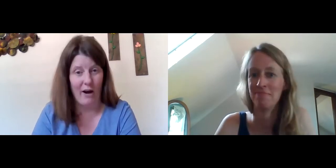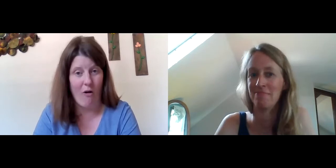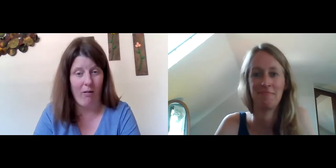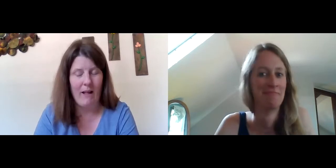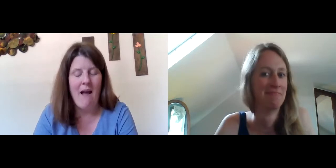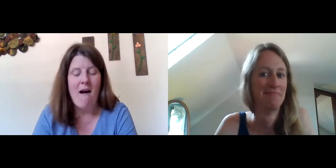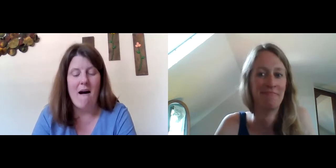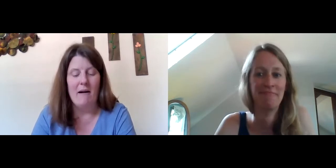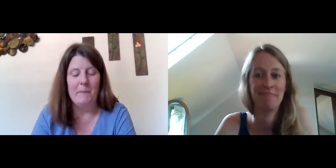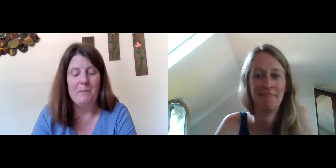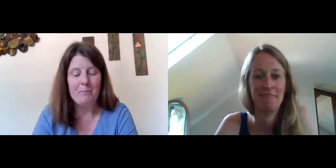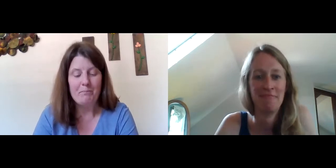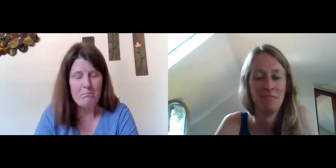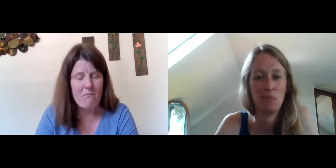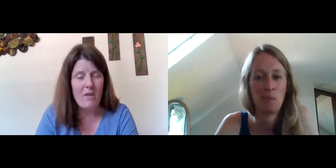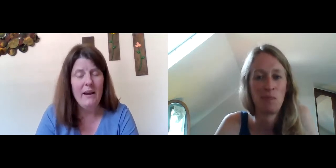it at all.